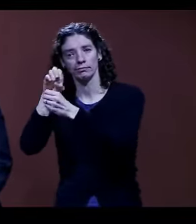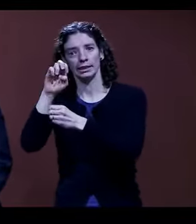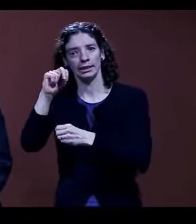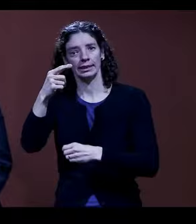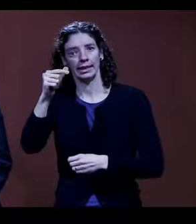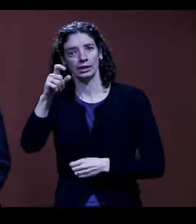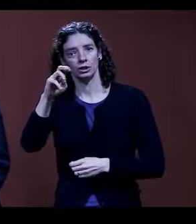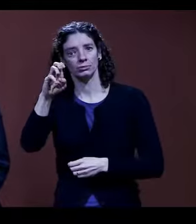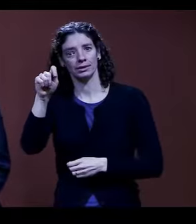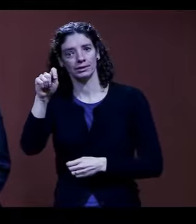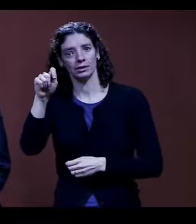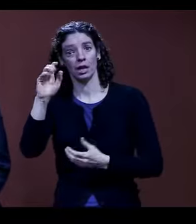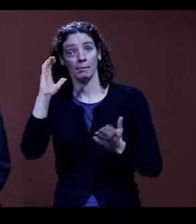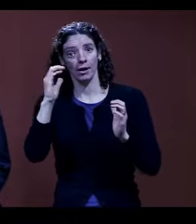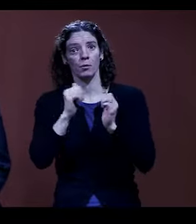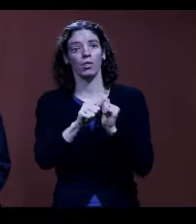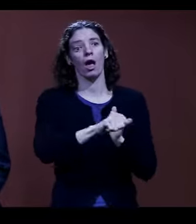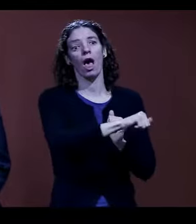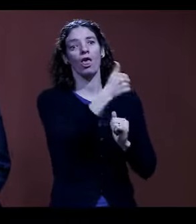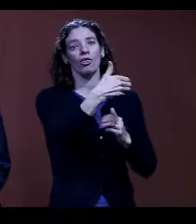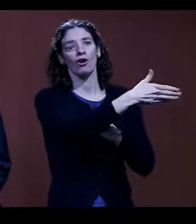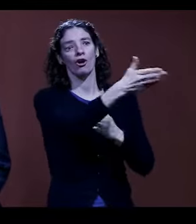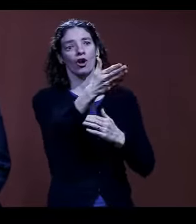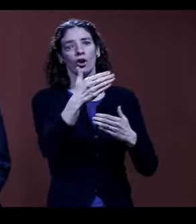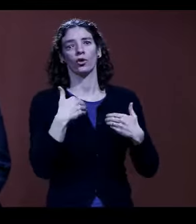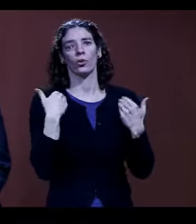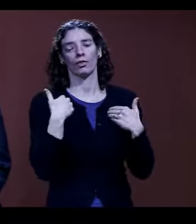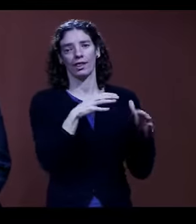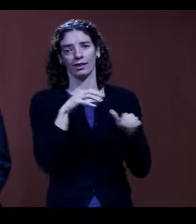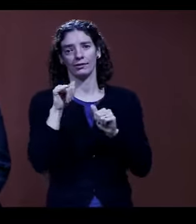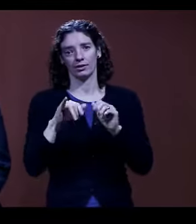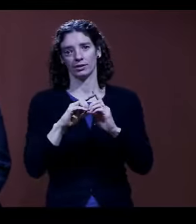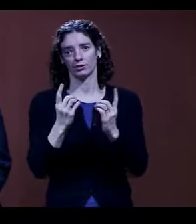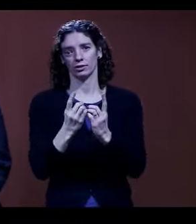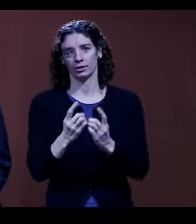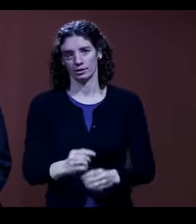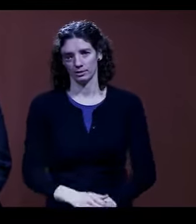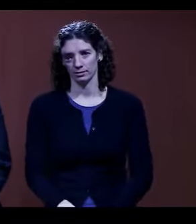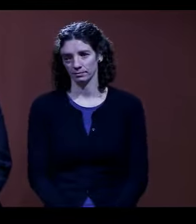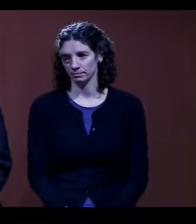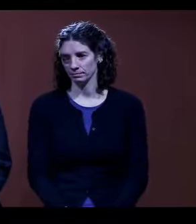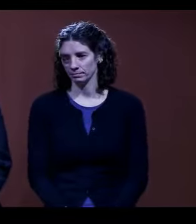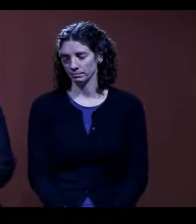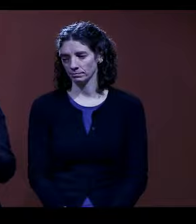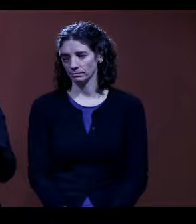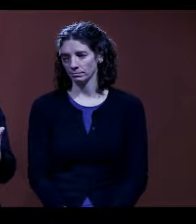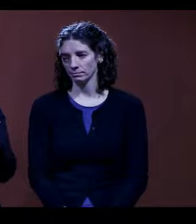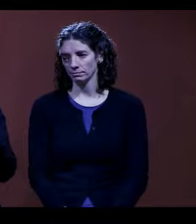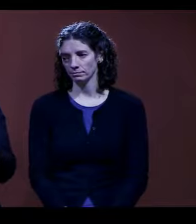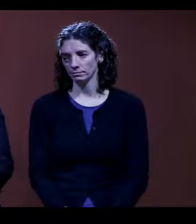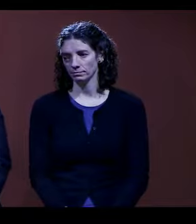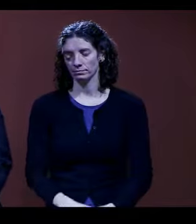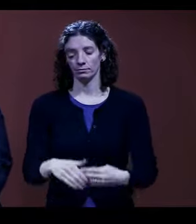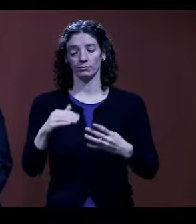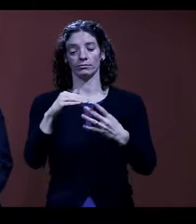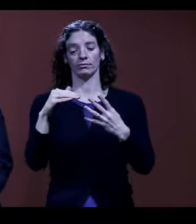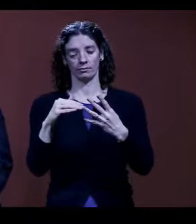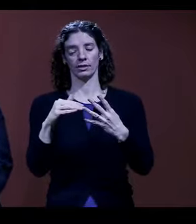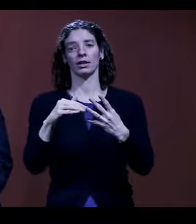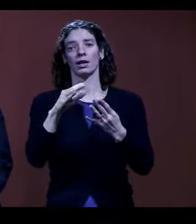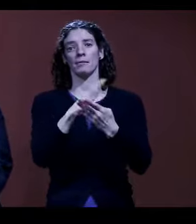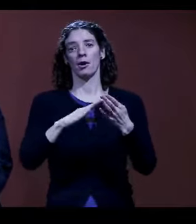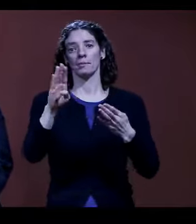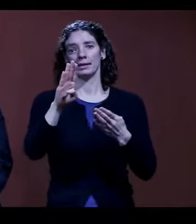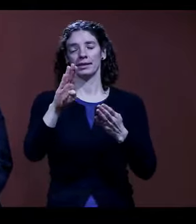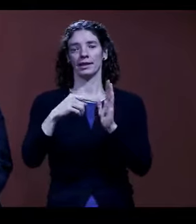district. So the next indicator is Part B, Indicator 13,